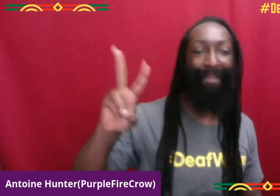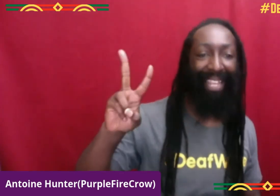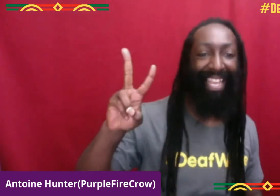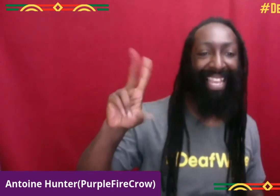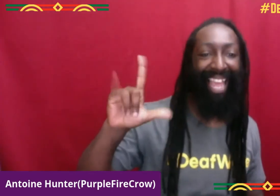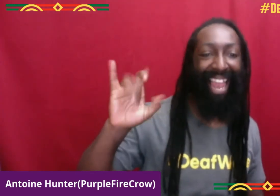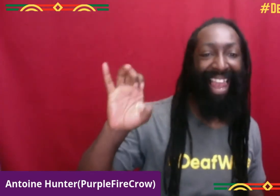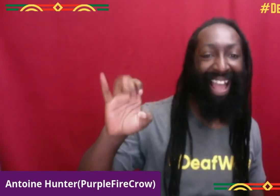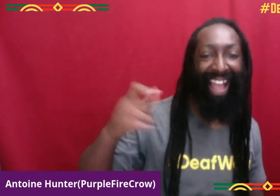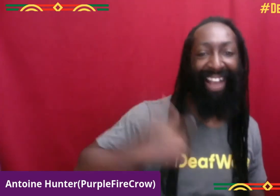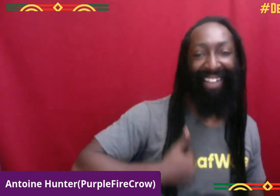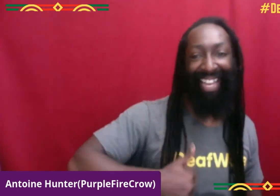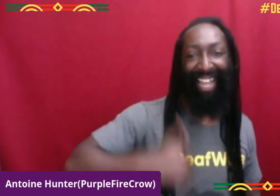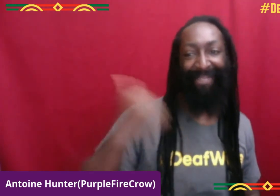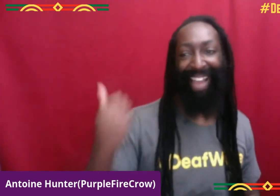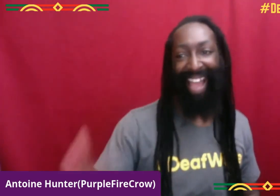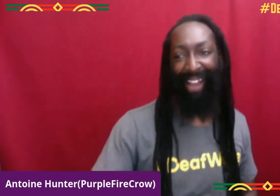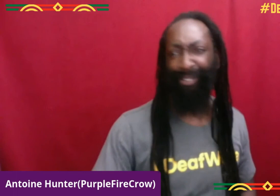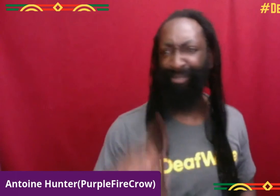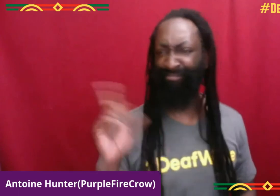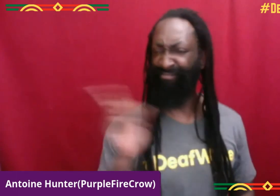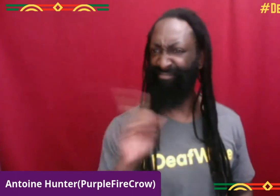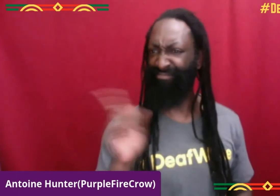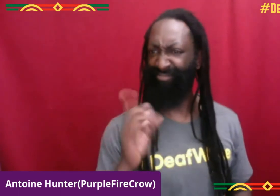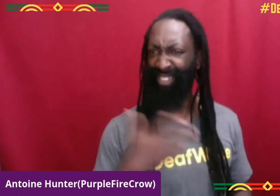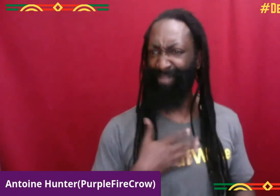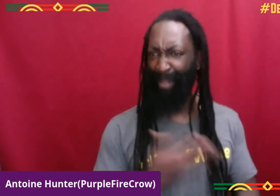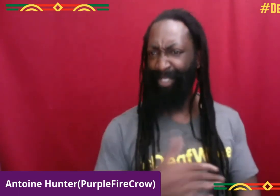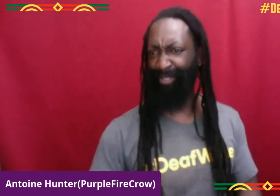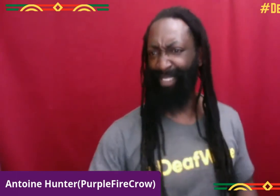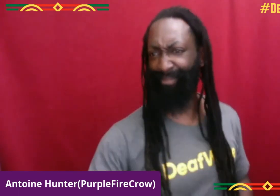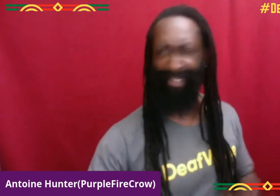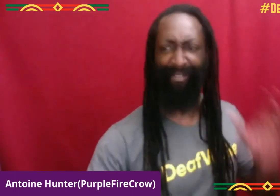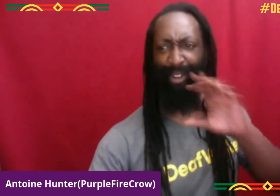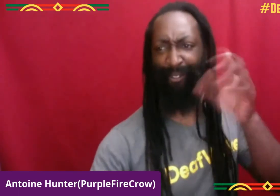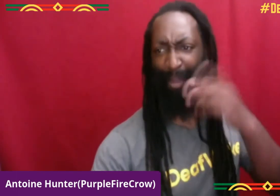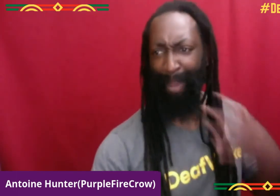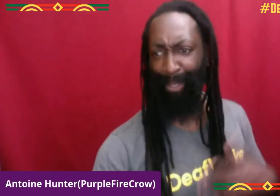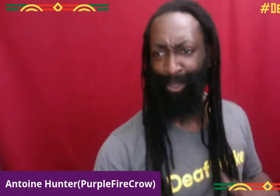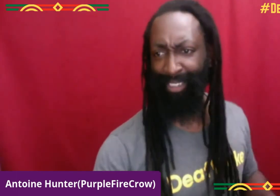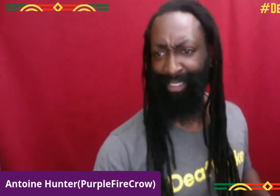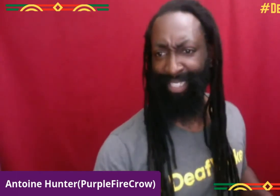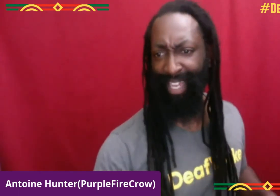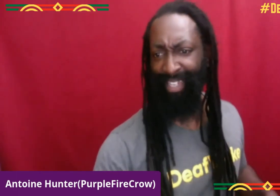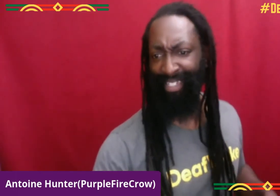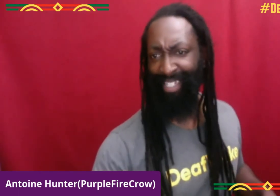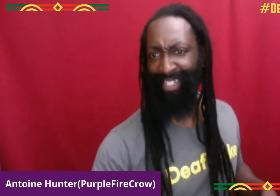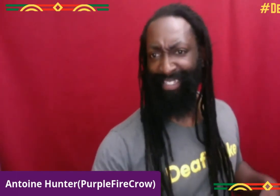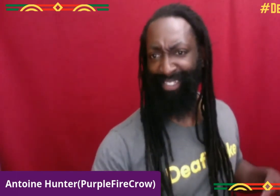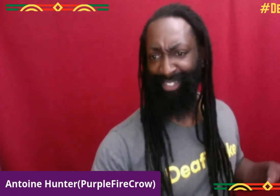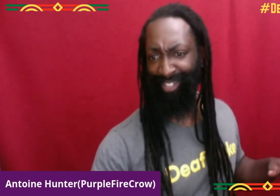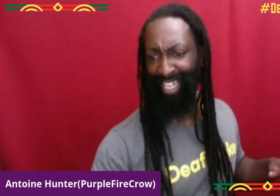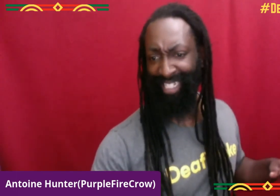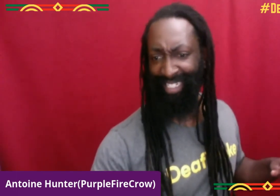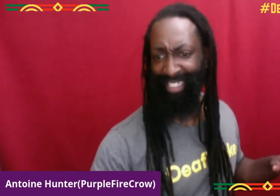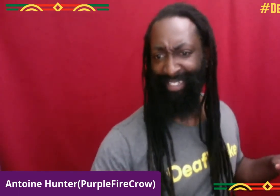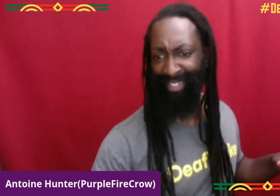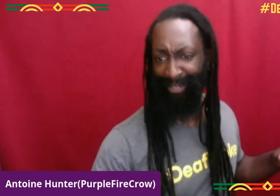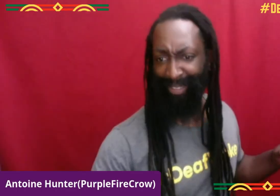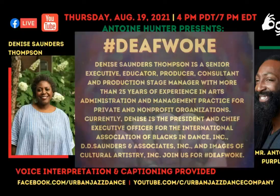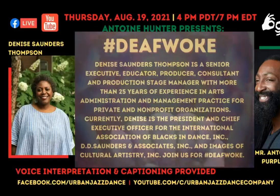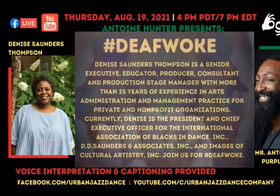This is not the end, but until next time, peace, love, I'm out. Wait a minute, hold on, where's my music at?